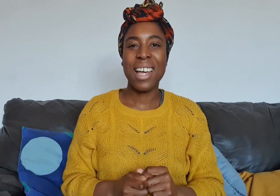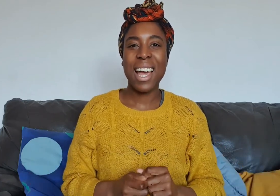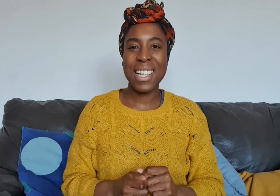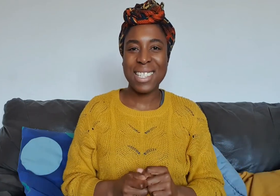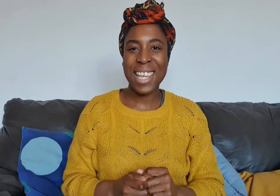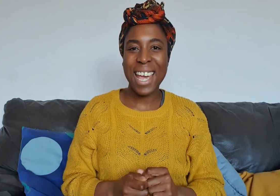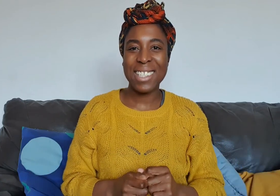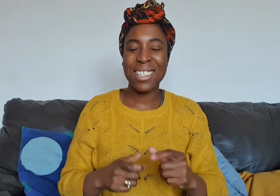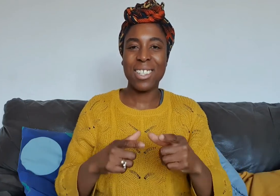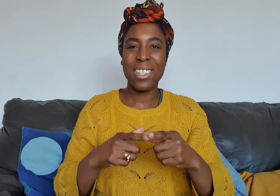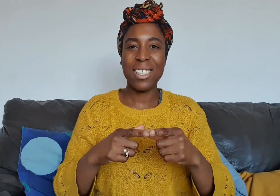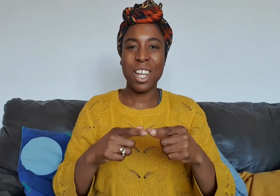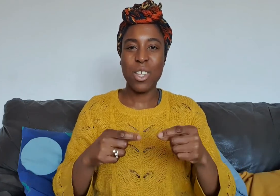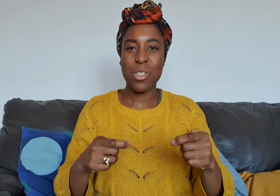and again.